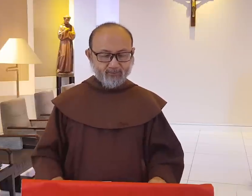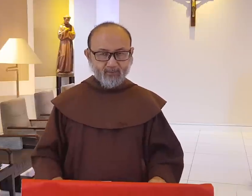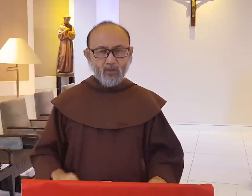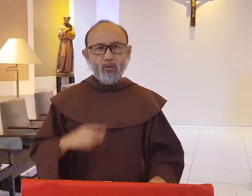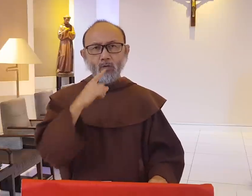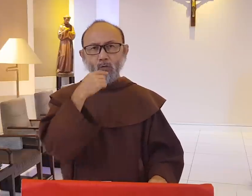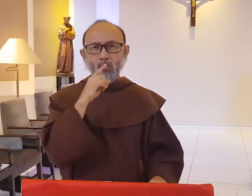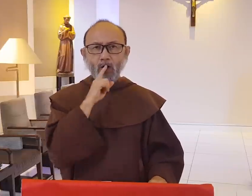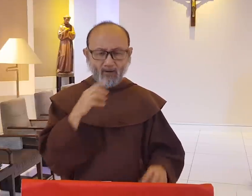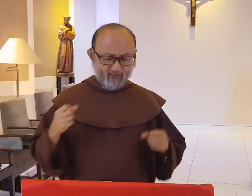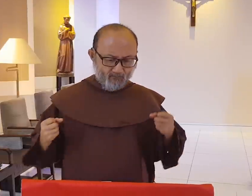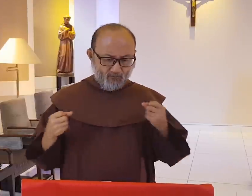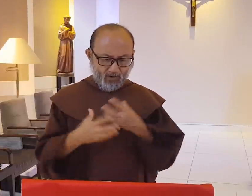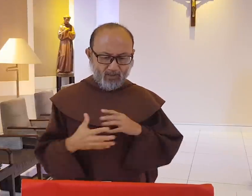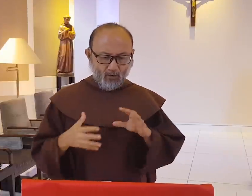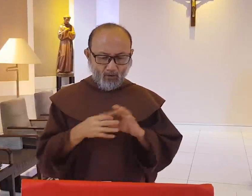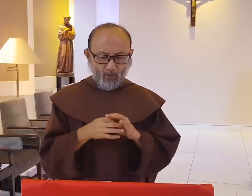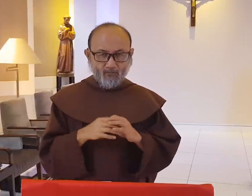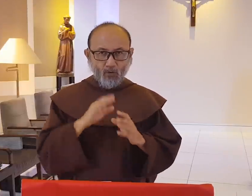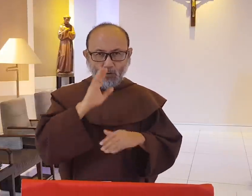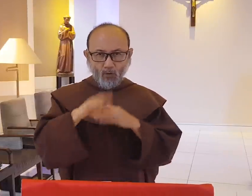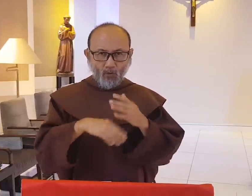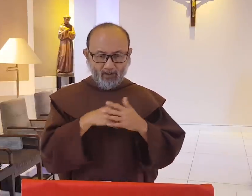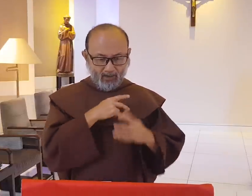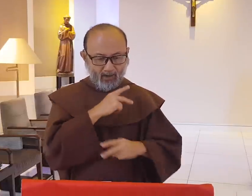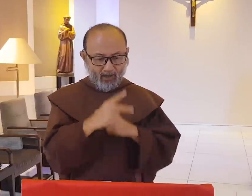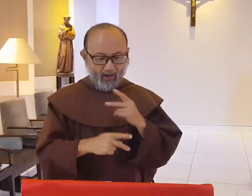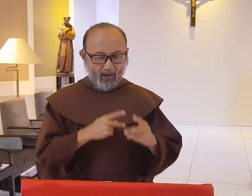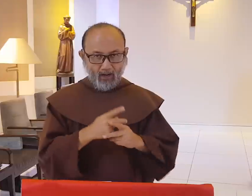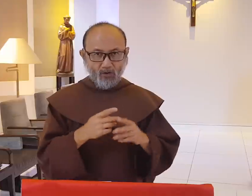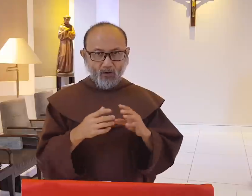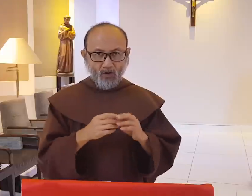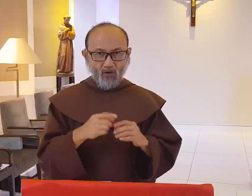Who are afraid of all kinds of nonsense.